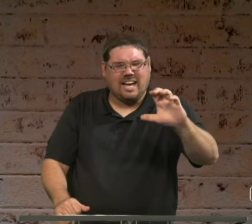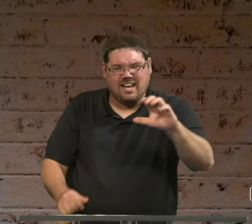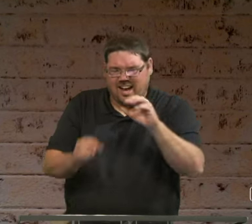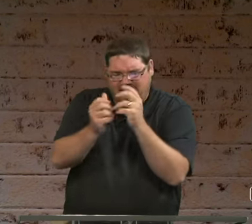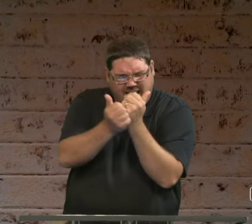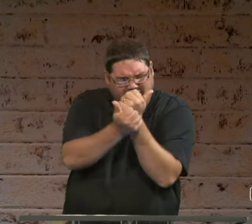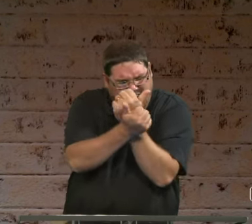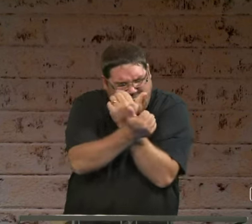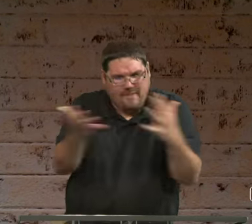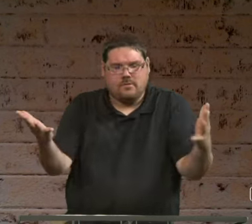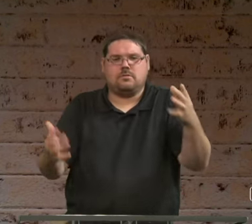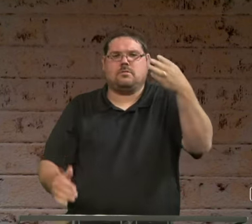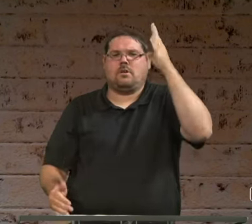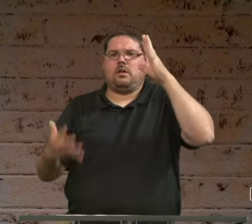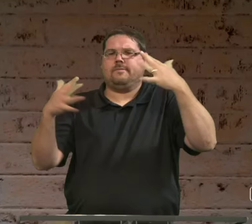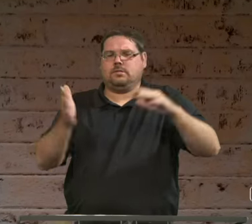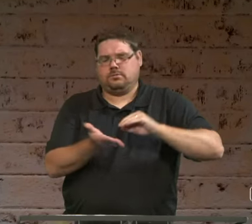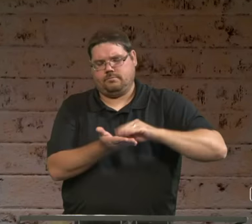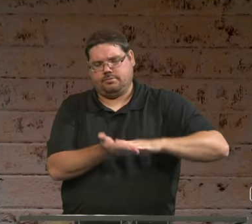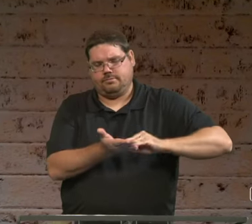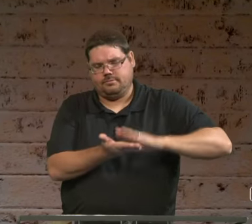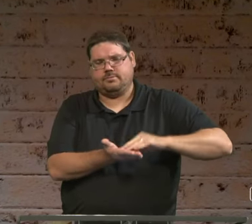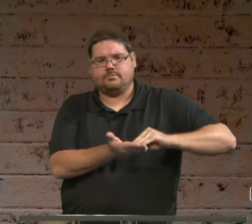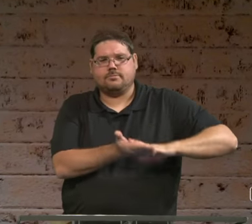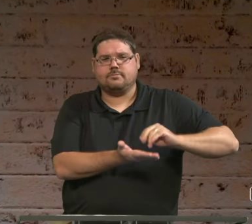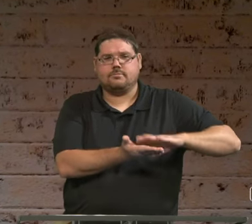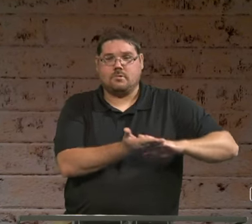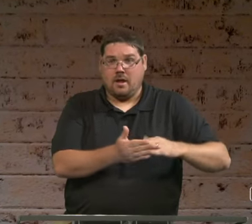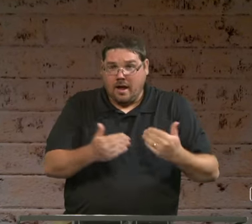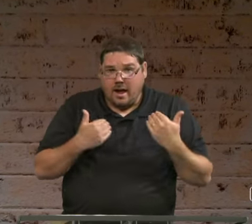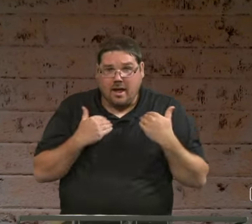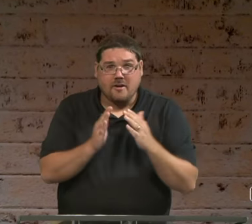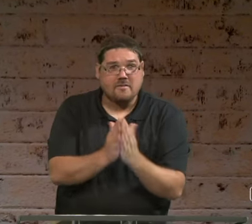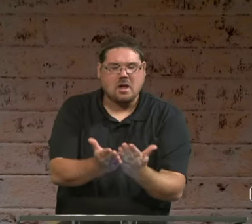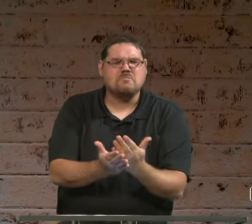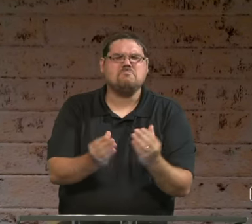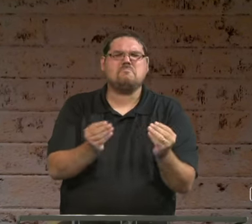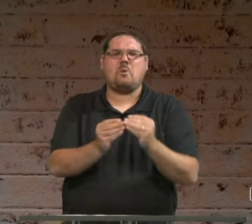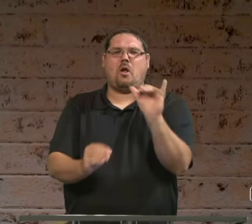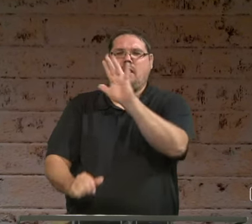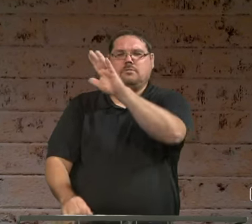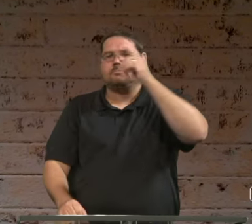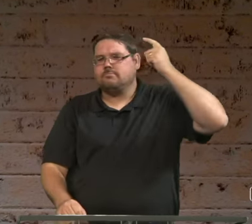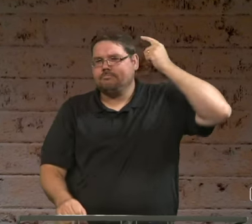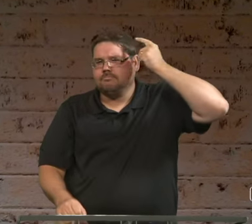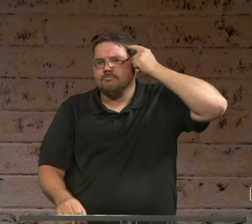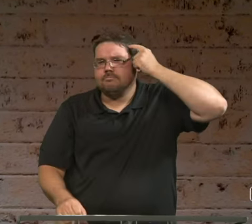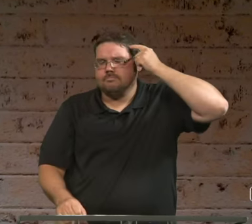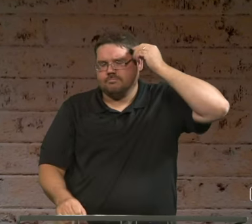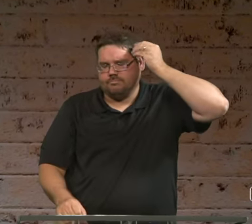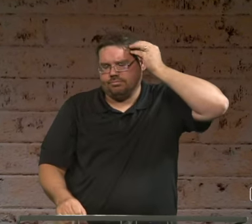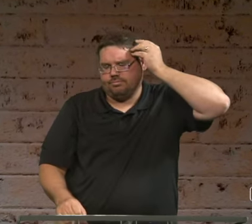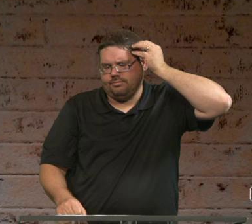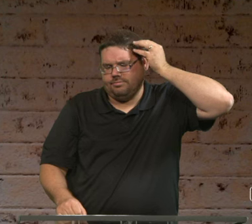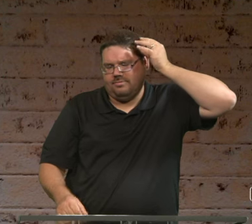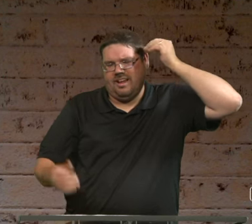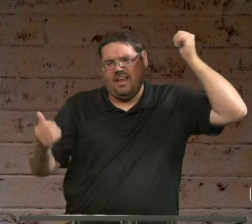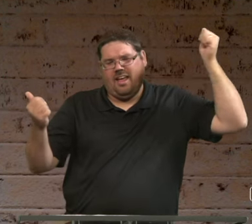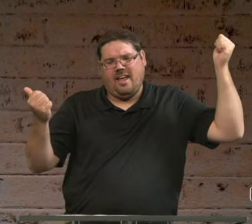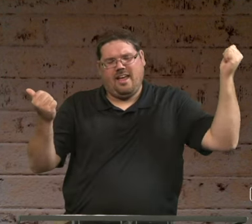millisecond. God knows everything about you, and it's all put down. Now, does God have a book? No, I'm guessing it's more like